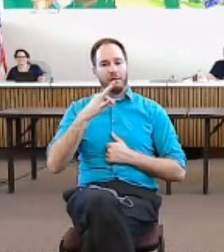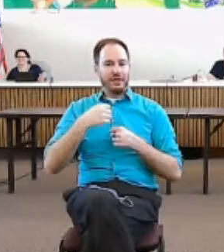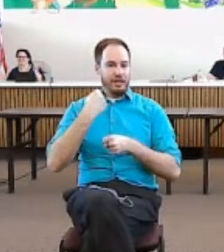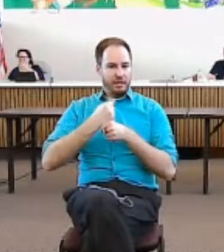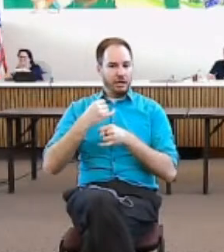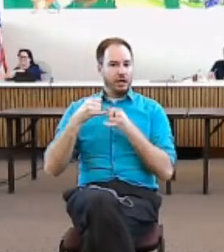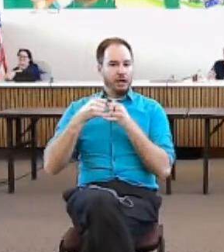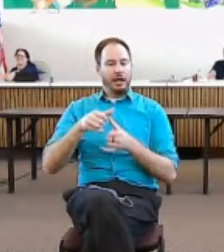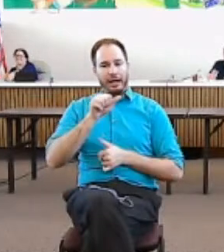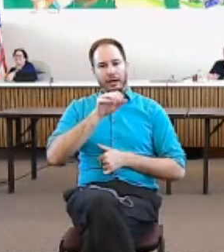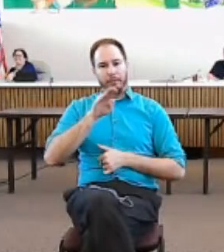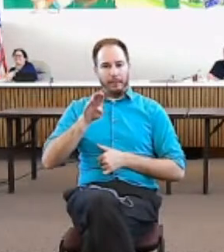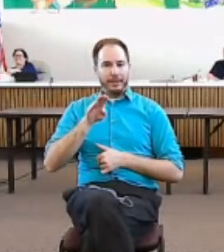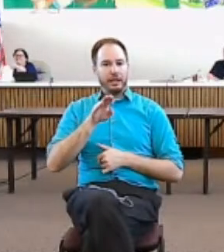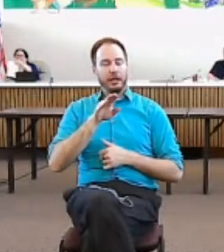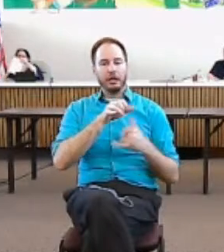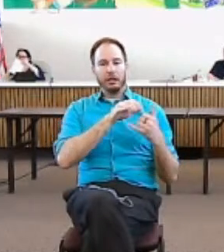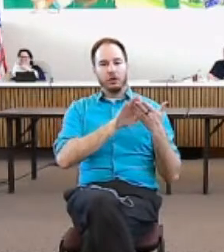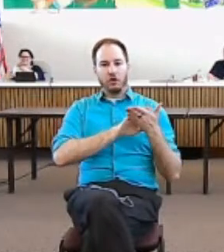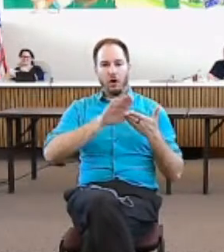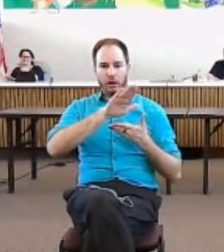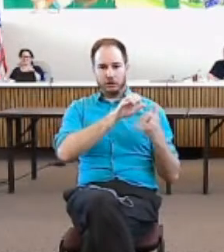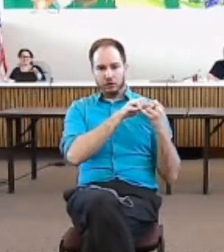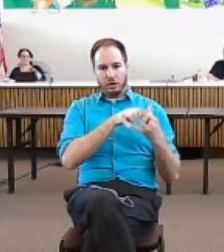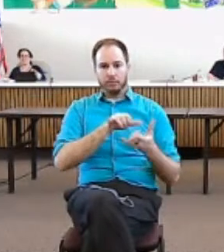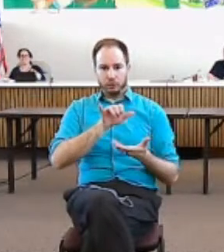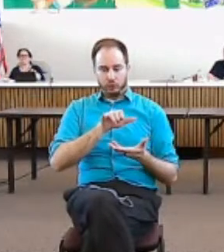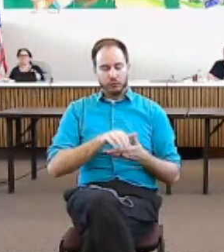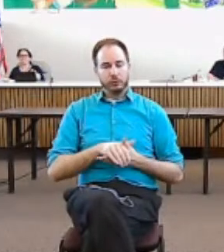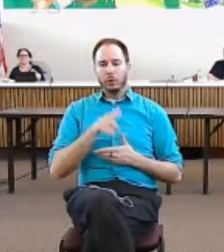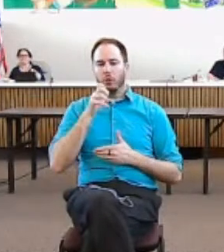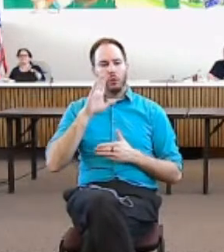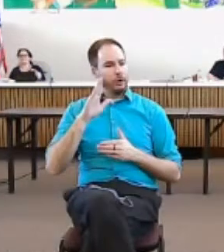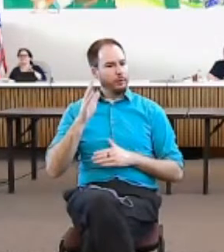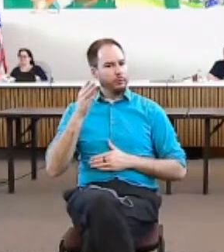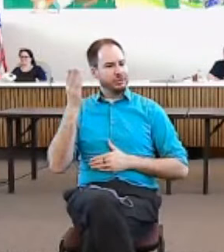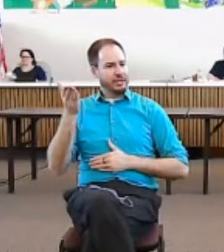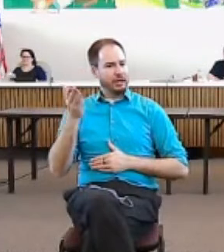ABB scholarships. Who's going to be presenting?